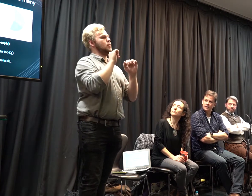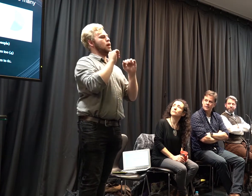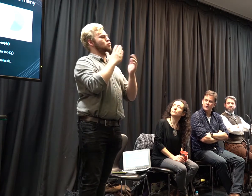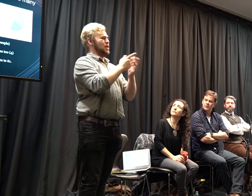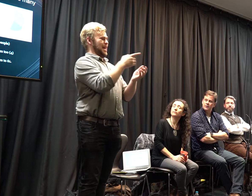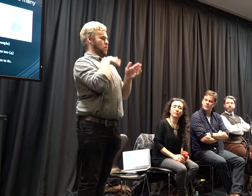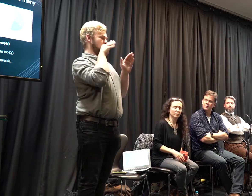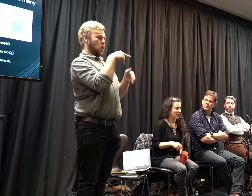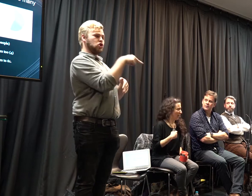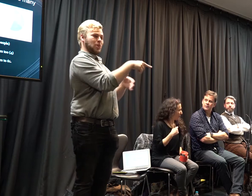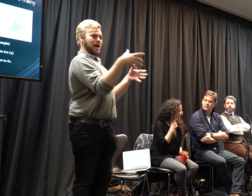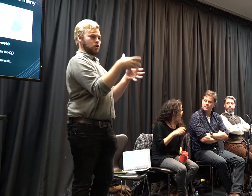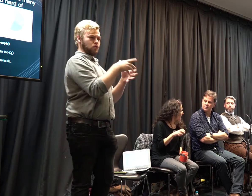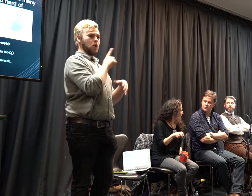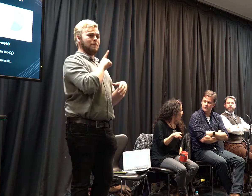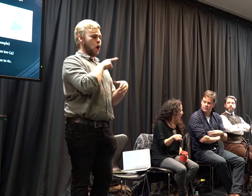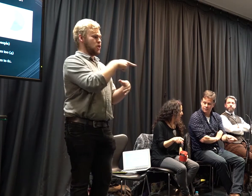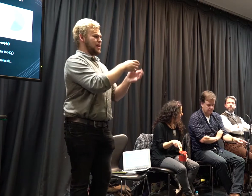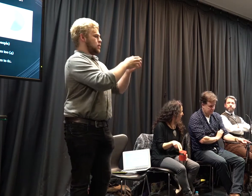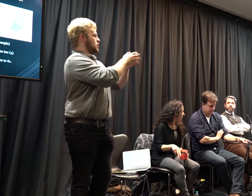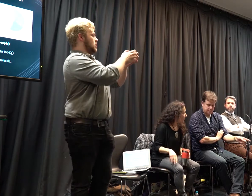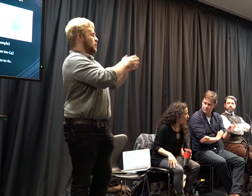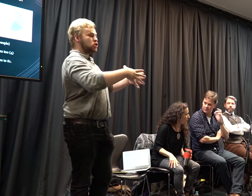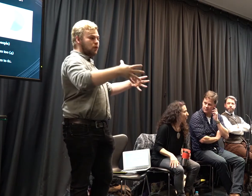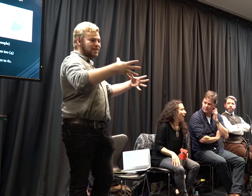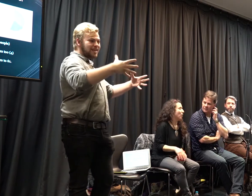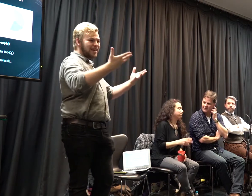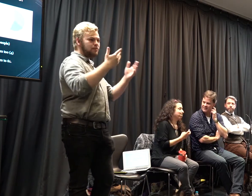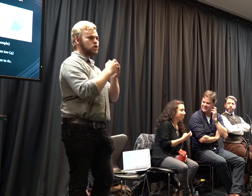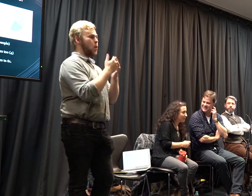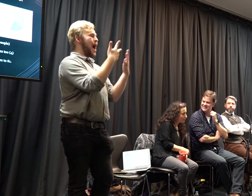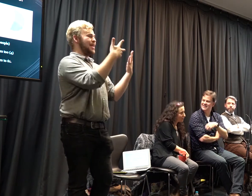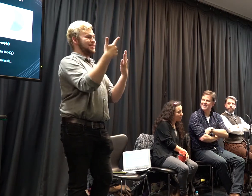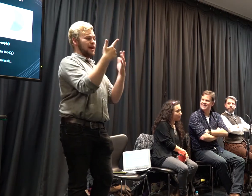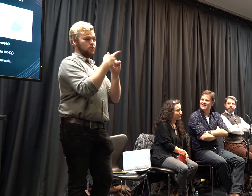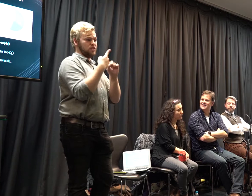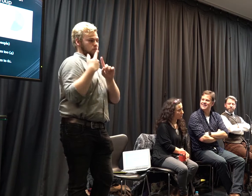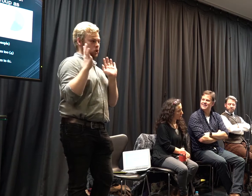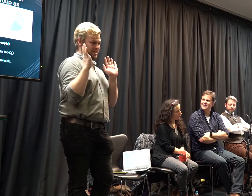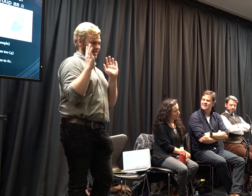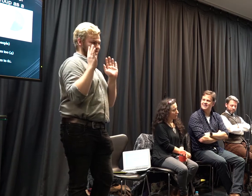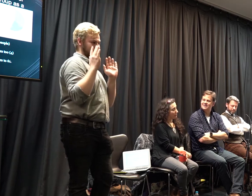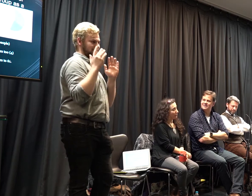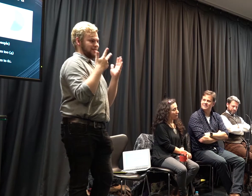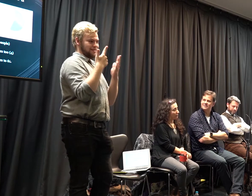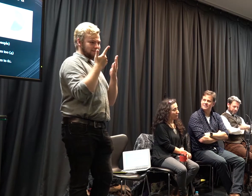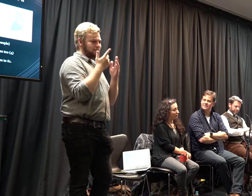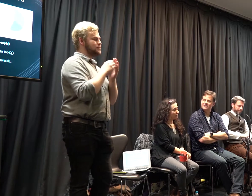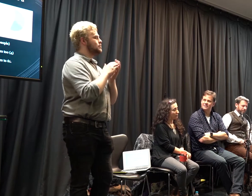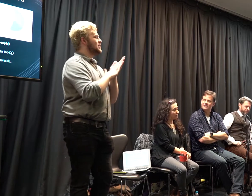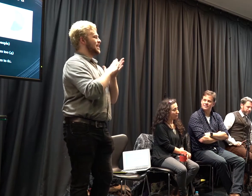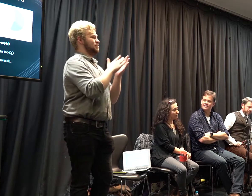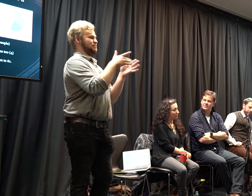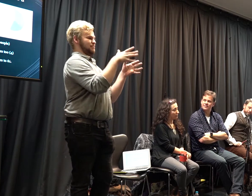of hearing patrons. We're focusing on this group as a majority. We had